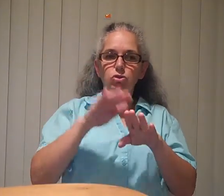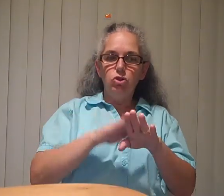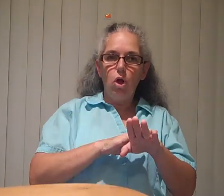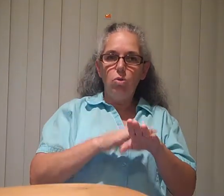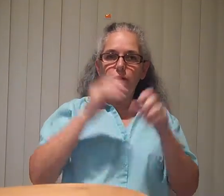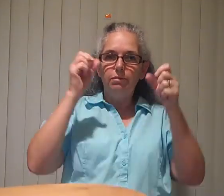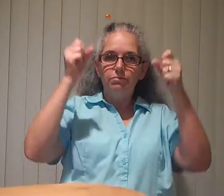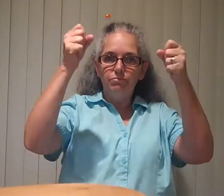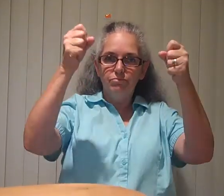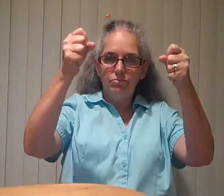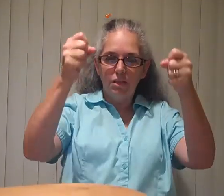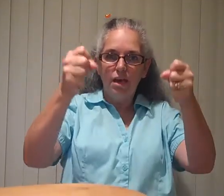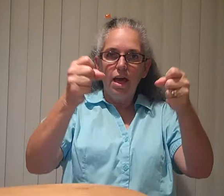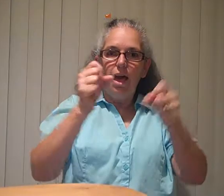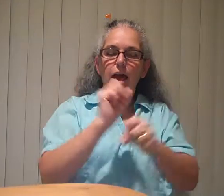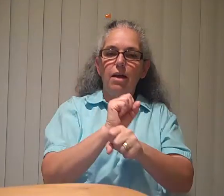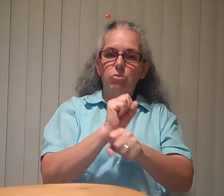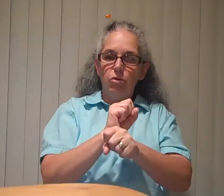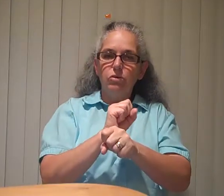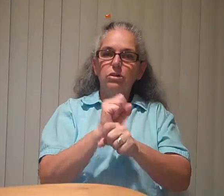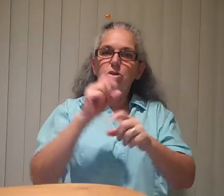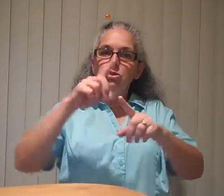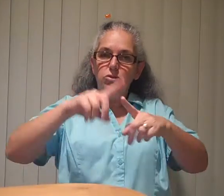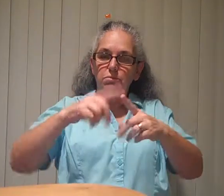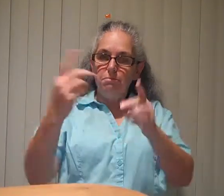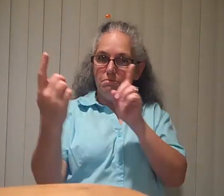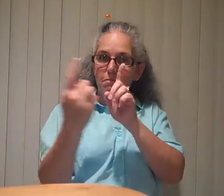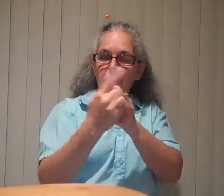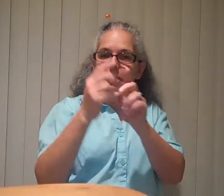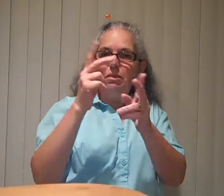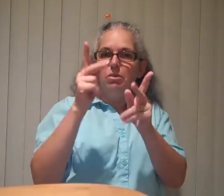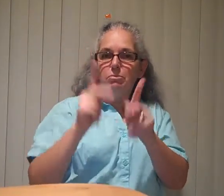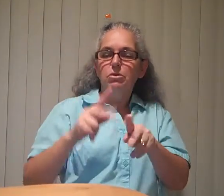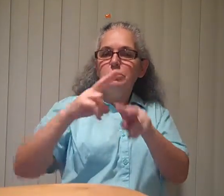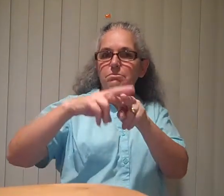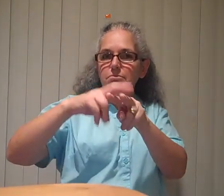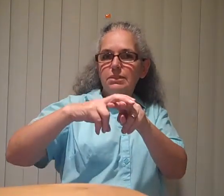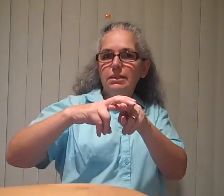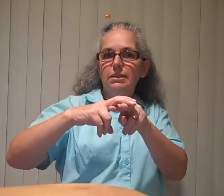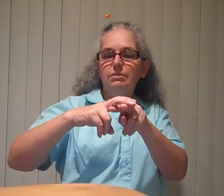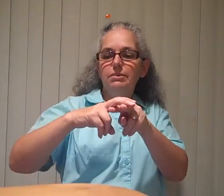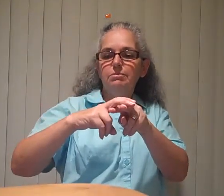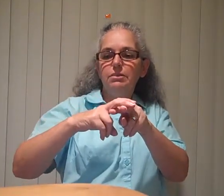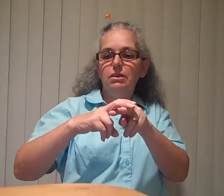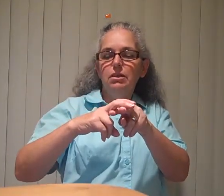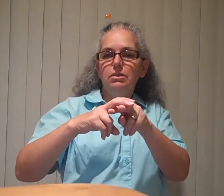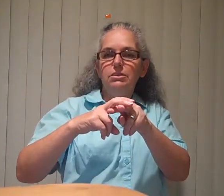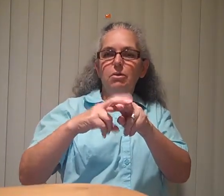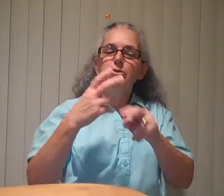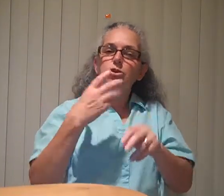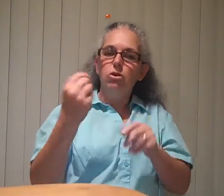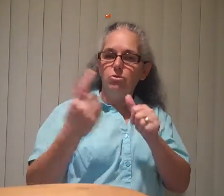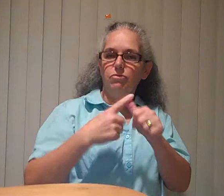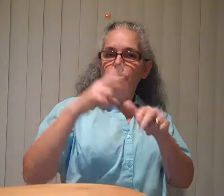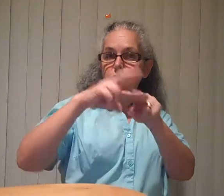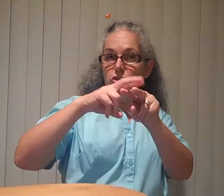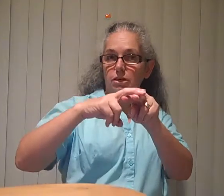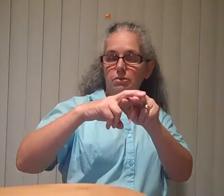So, after you've got 2 or 3 guys holding the line on the bottom, you work this rope down to the first chair.